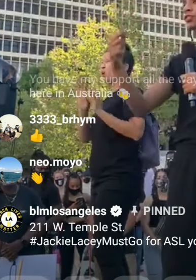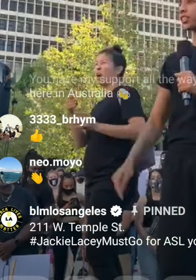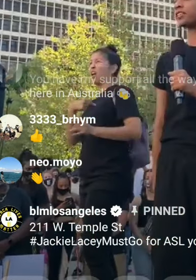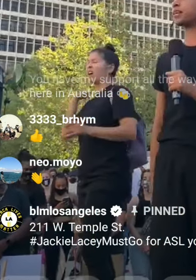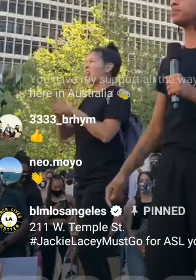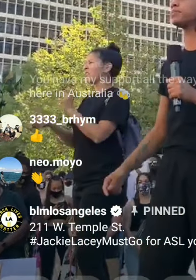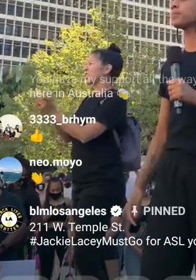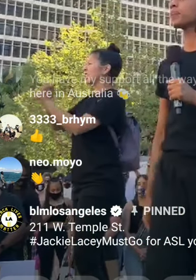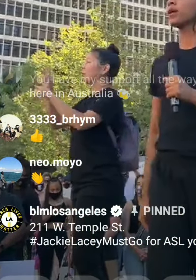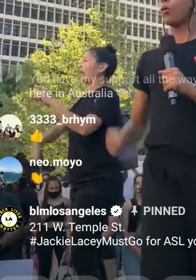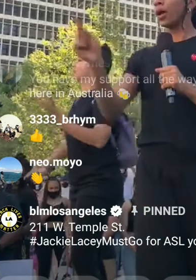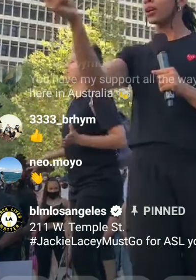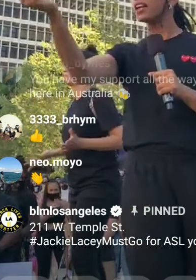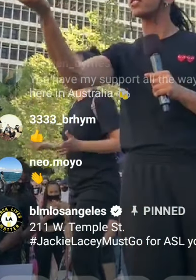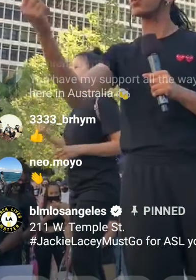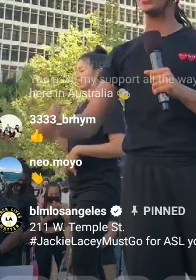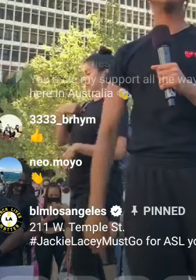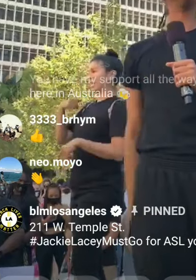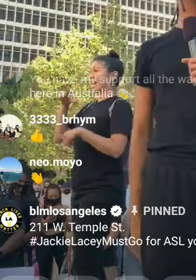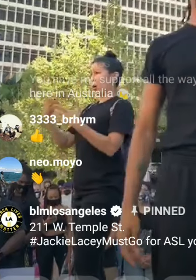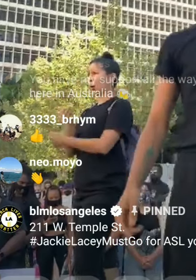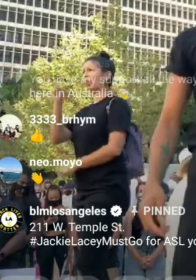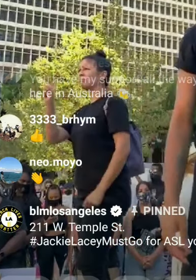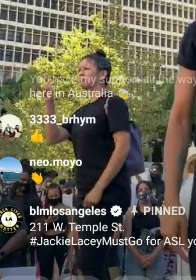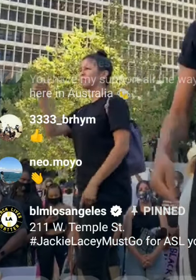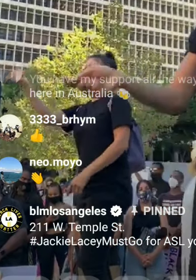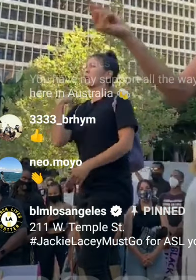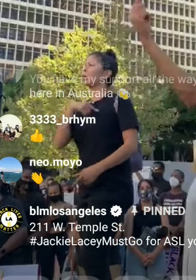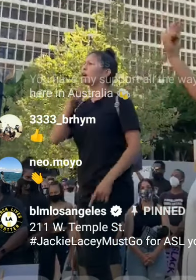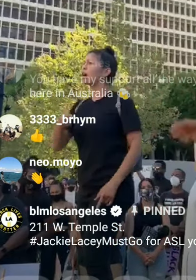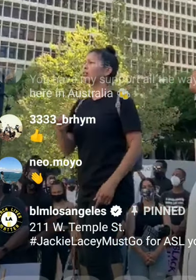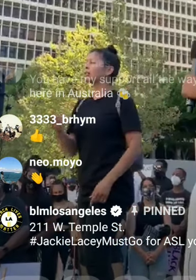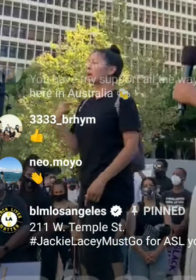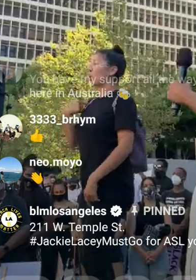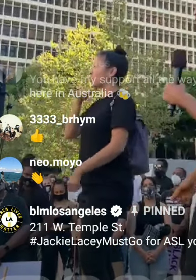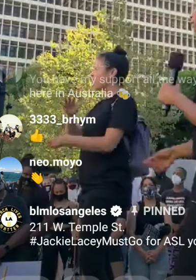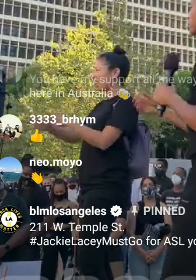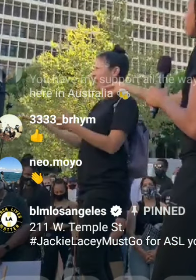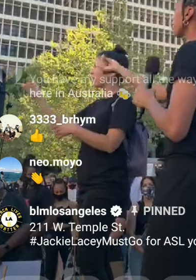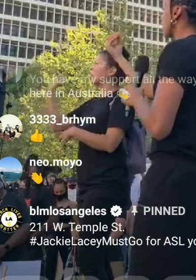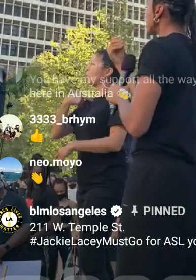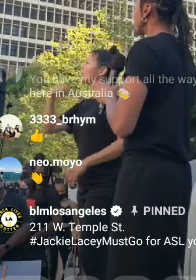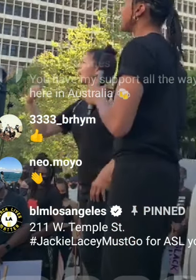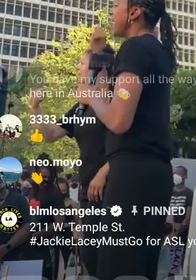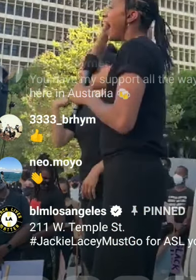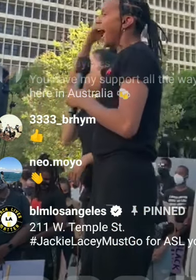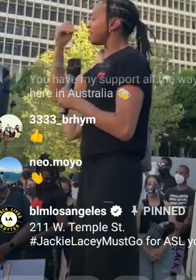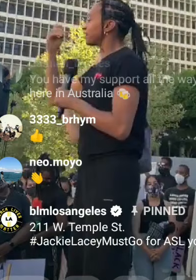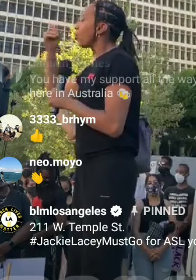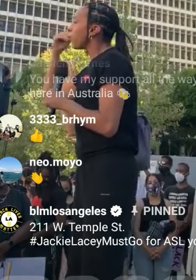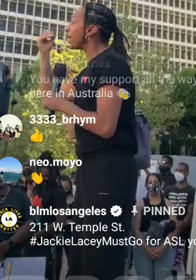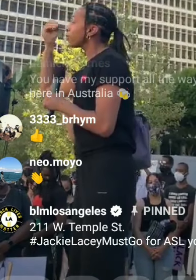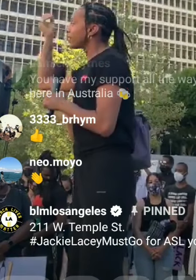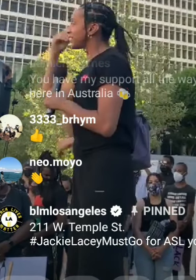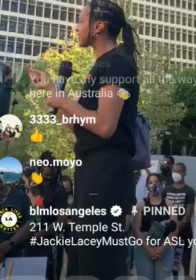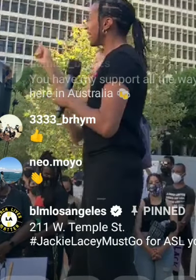nothing. And some of us got told that so much that we believed it. And it didn't matter what kind of circumstance we were